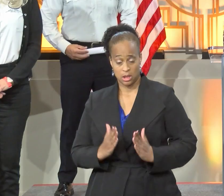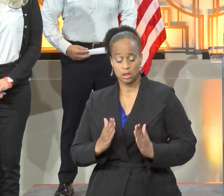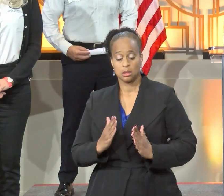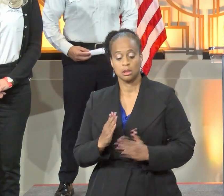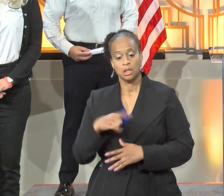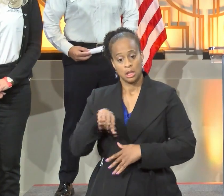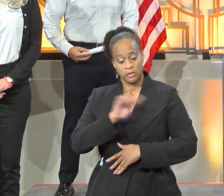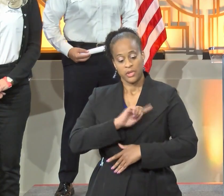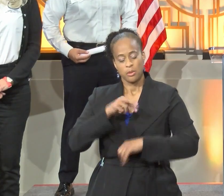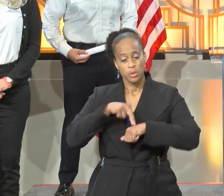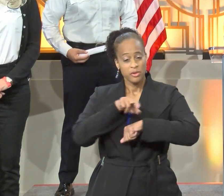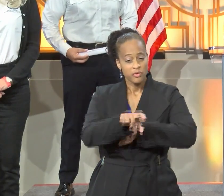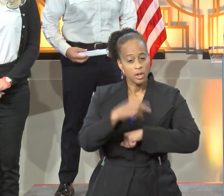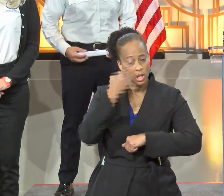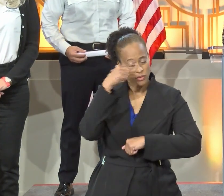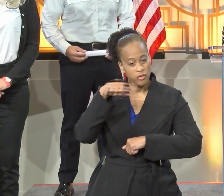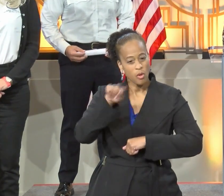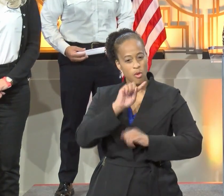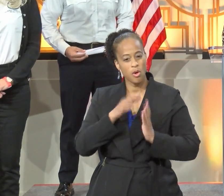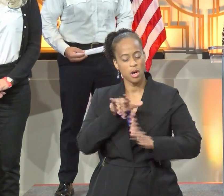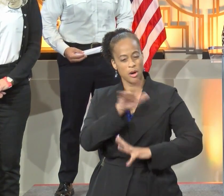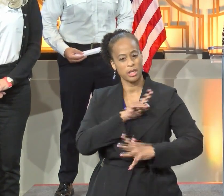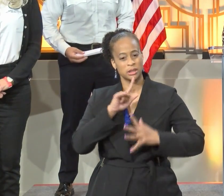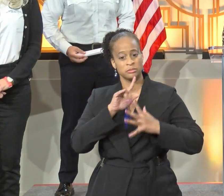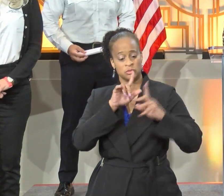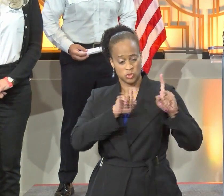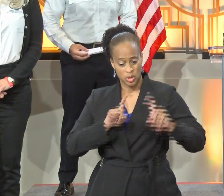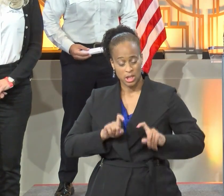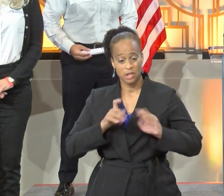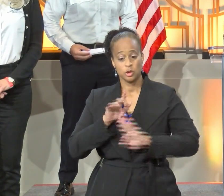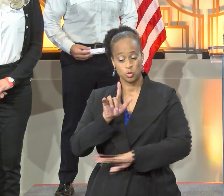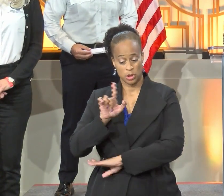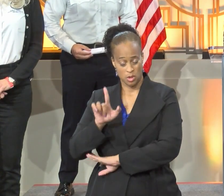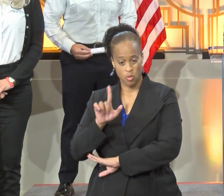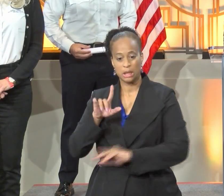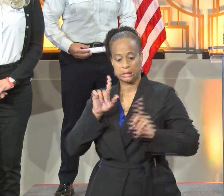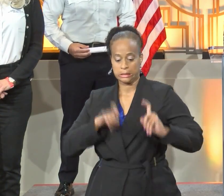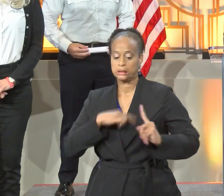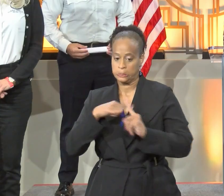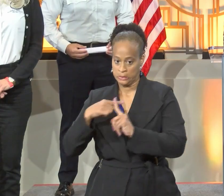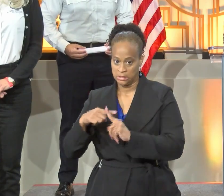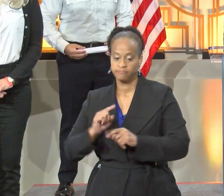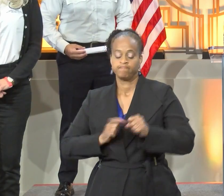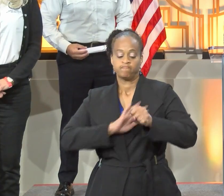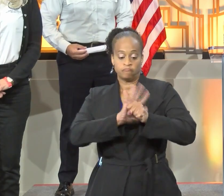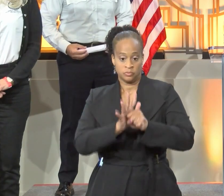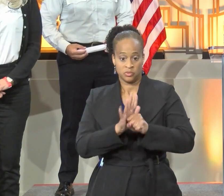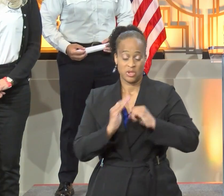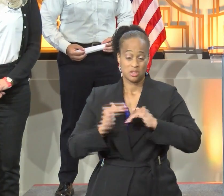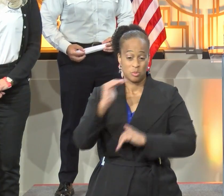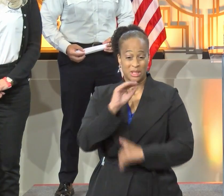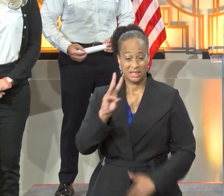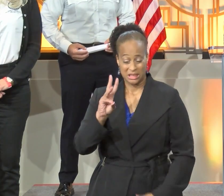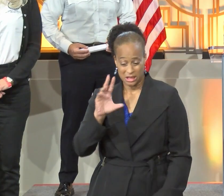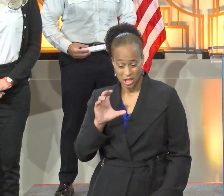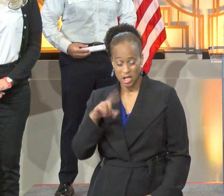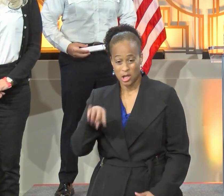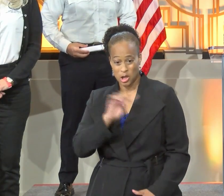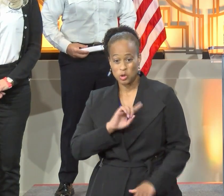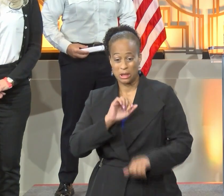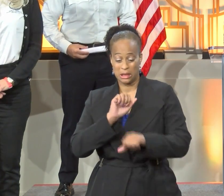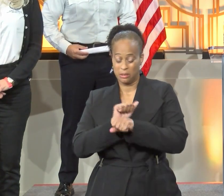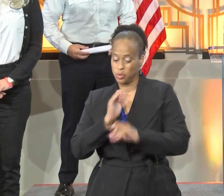were referred for screening. 21 have come back positive, which means that's more than 600 lost